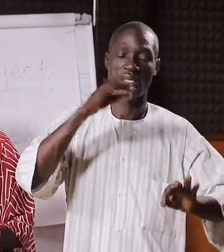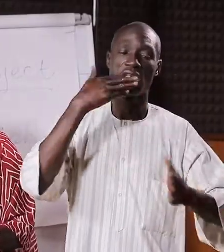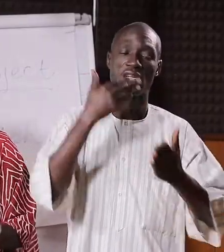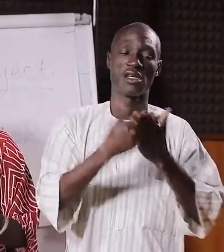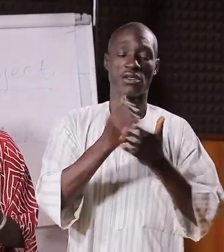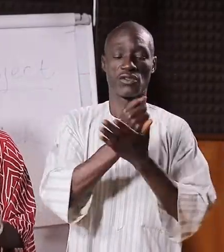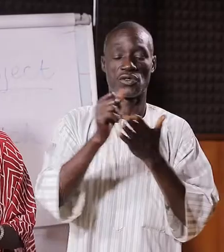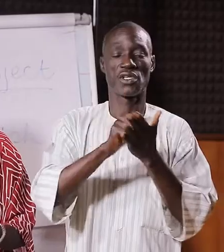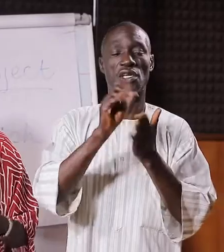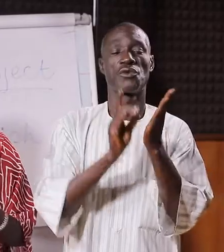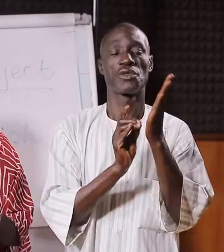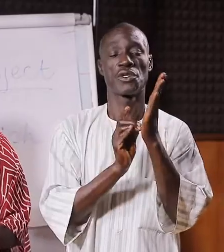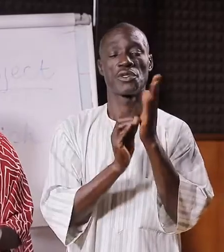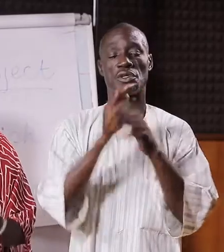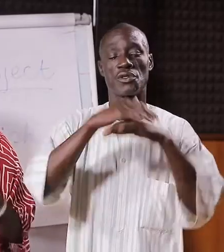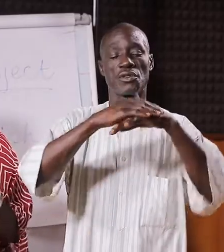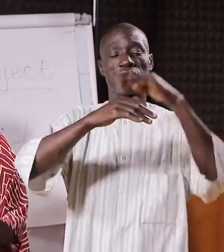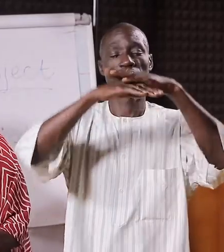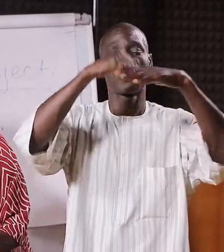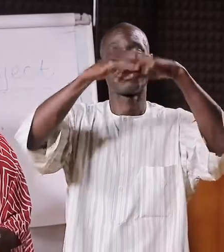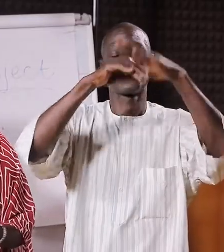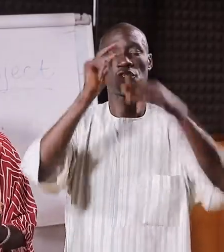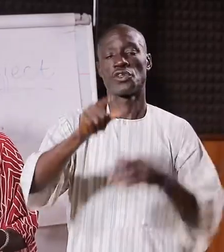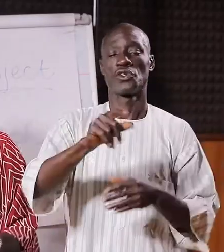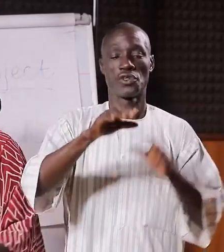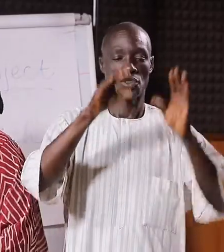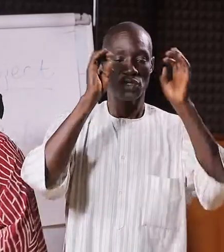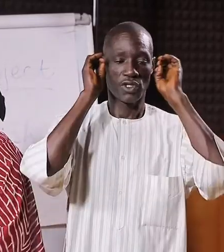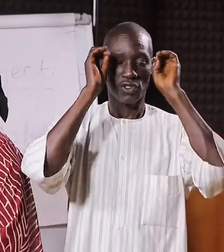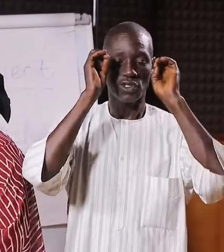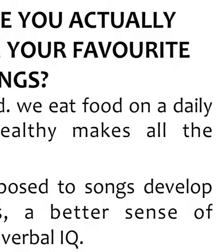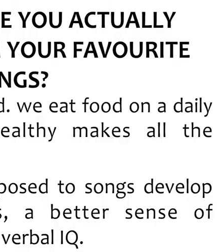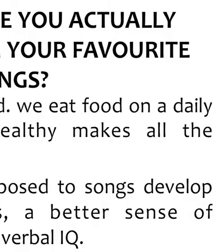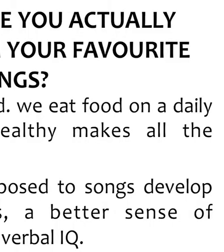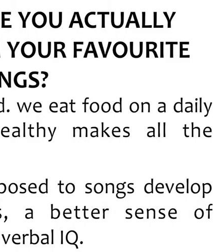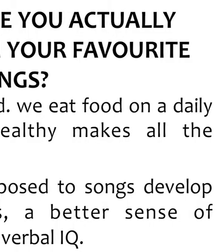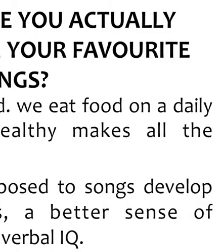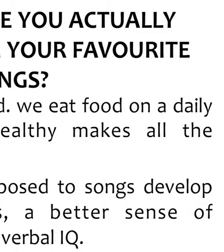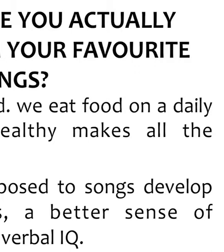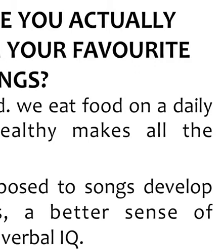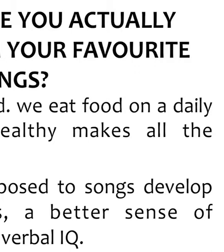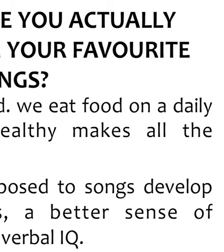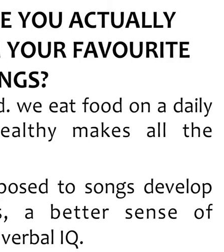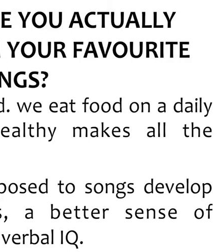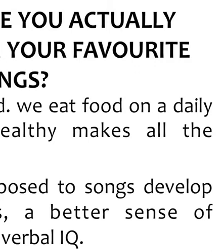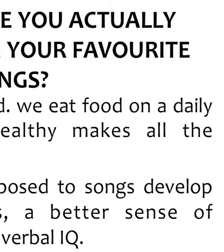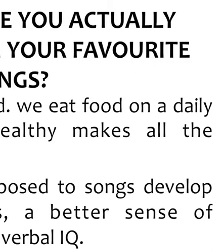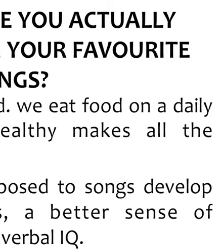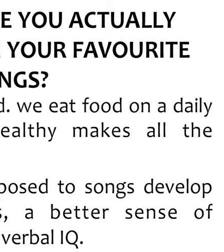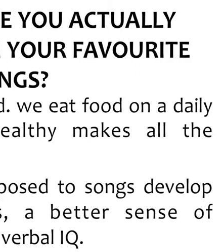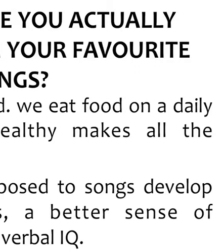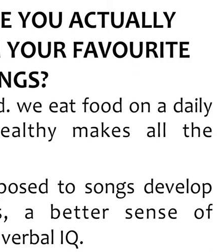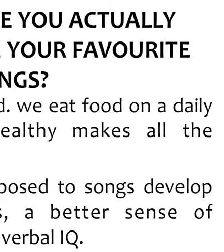build you spiritually, educationally, socially, and otherwise. So, students who